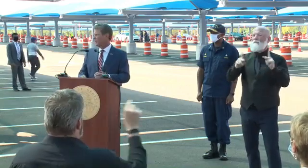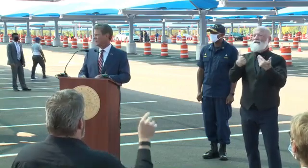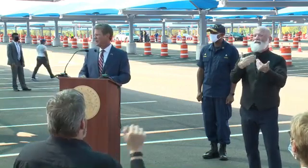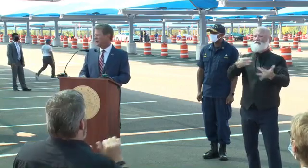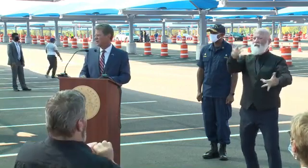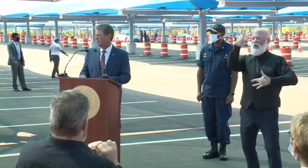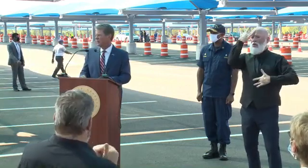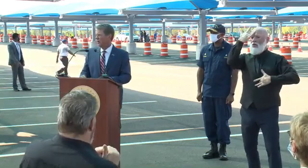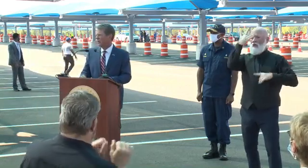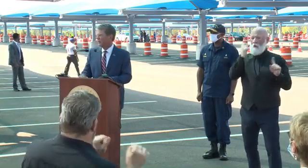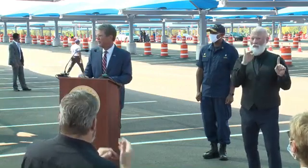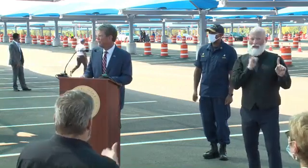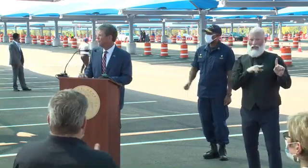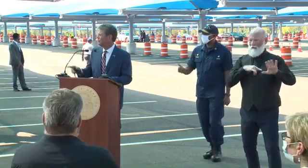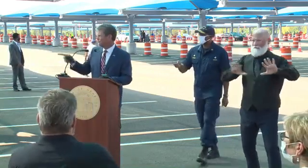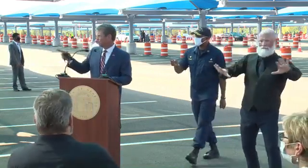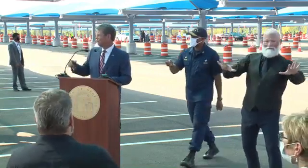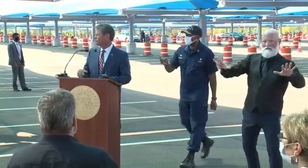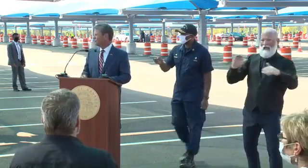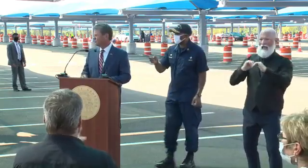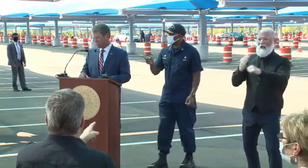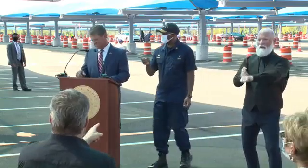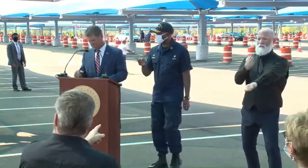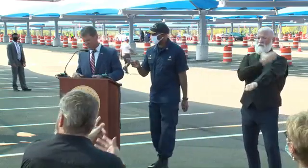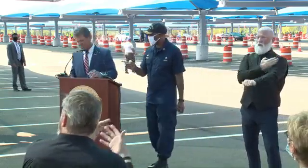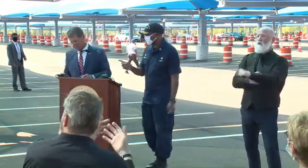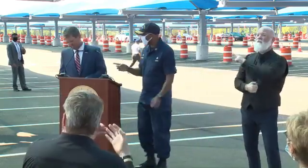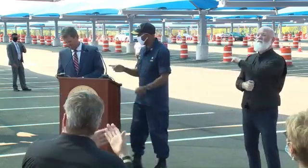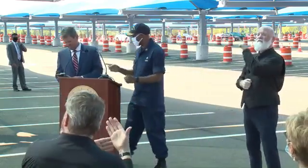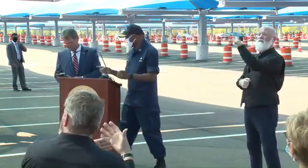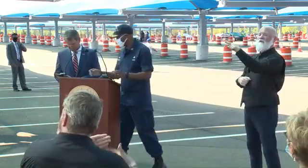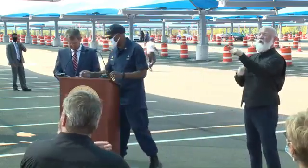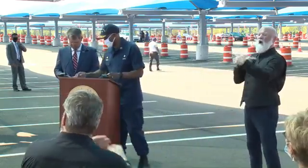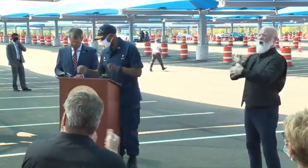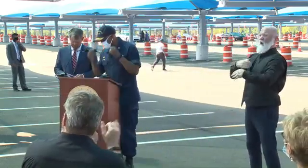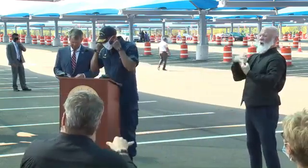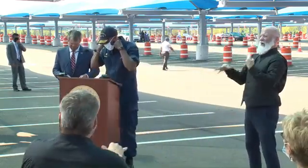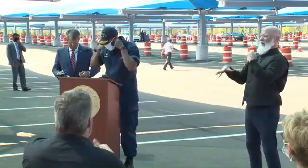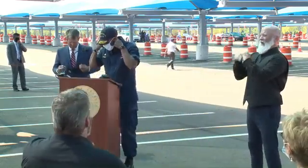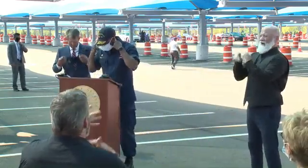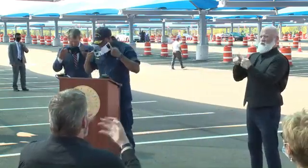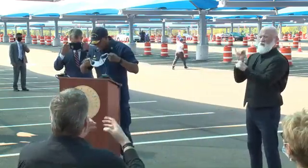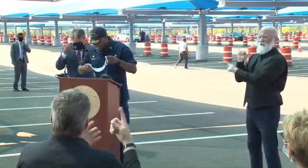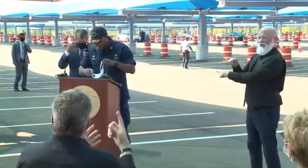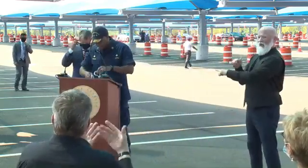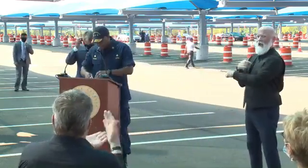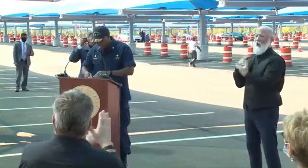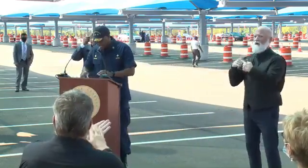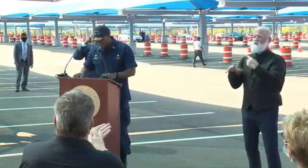that, as well as our industry partners. I want to give you and the state a shout out.